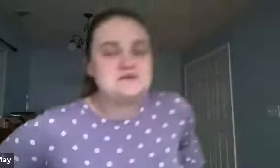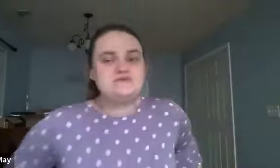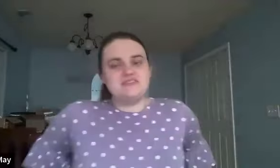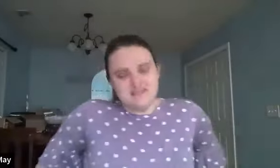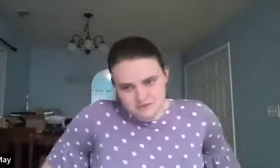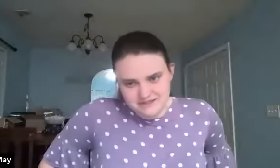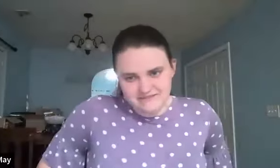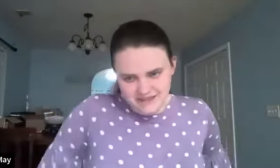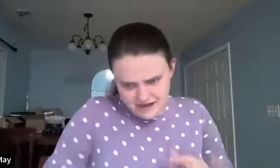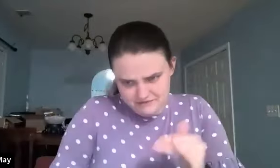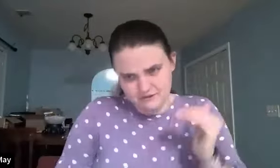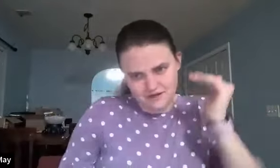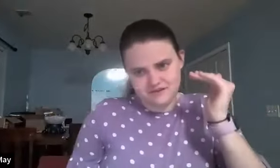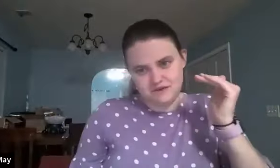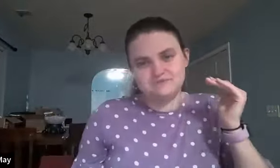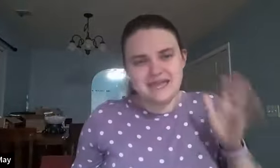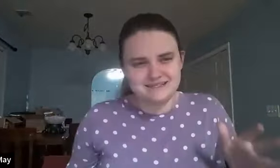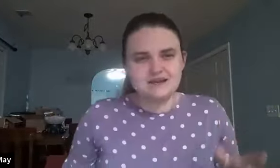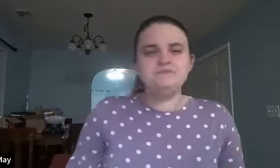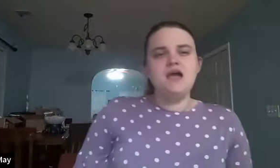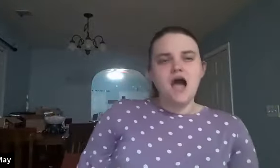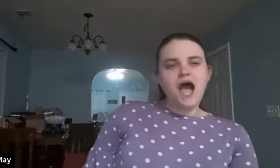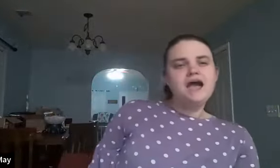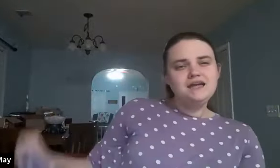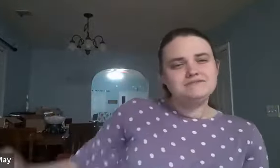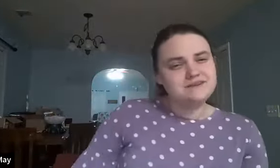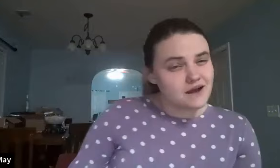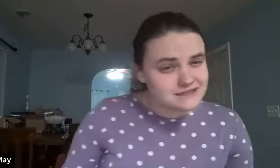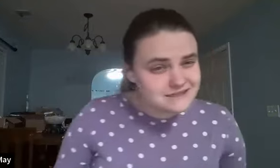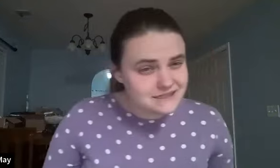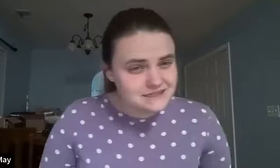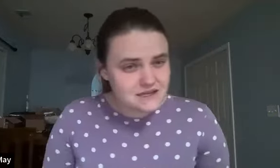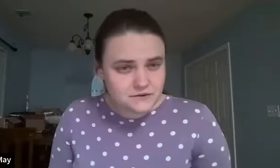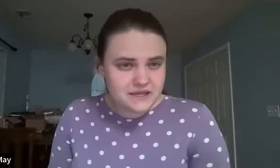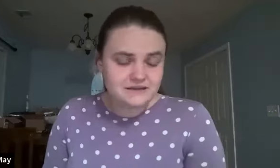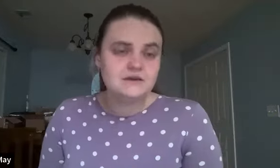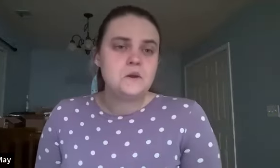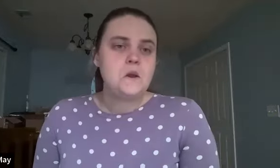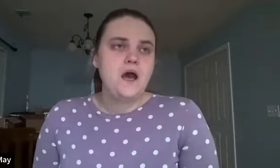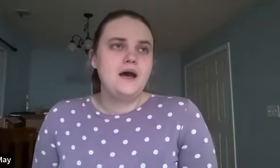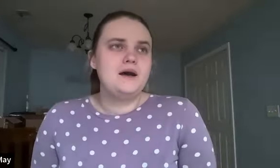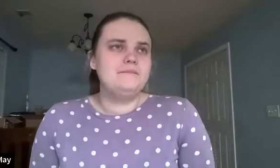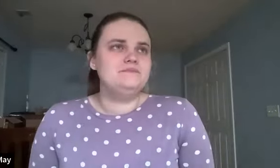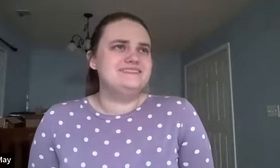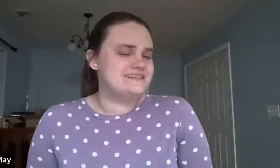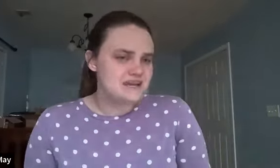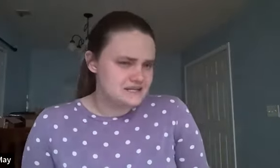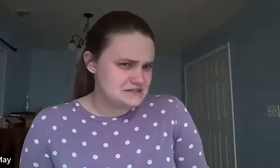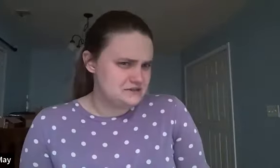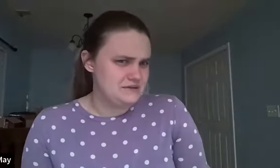So the next one that I have it going up this way is panda. I have not seen a sign for panda. Does not necessarily mean